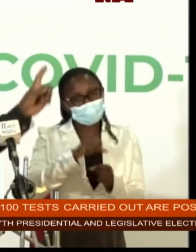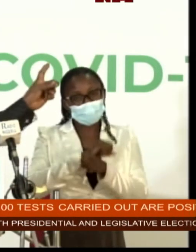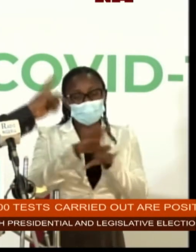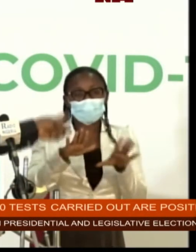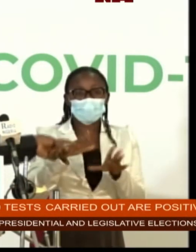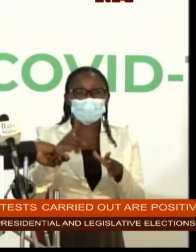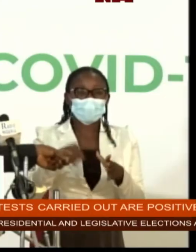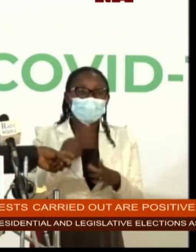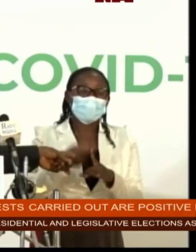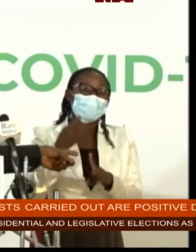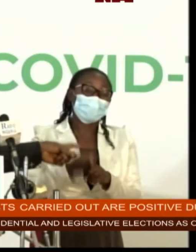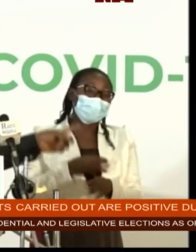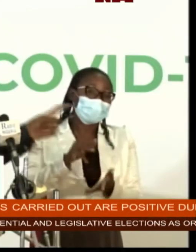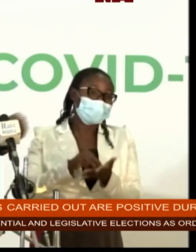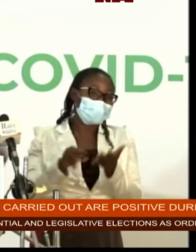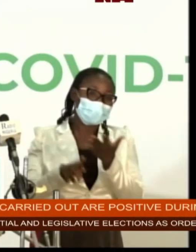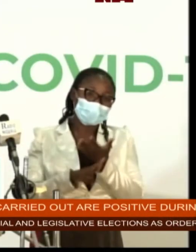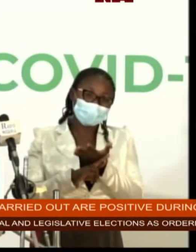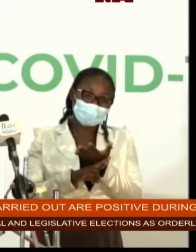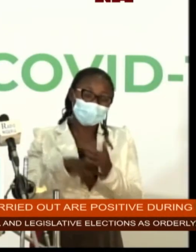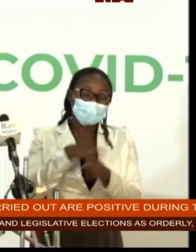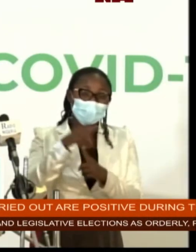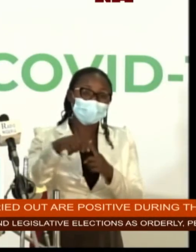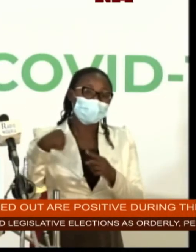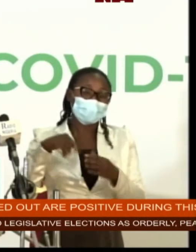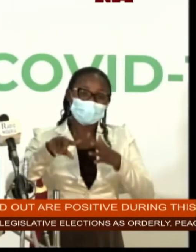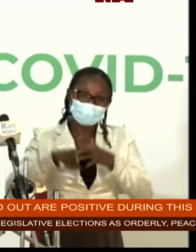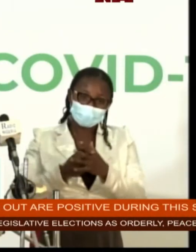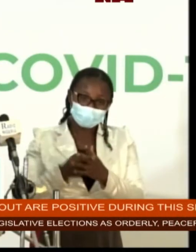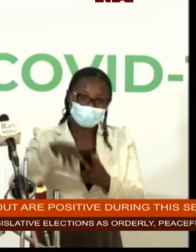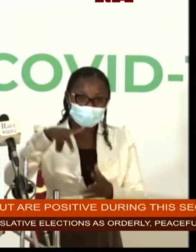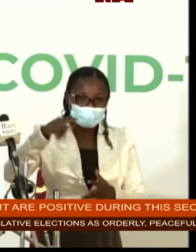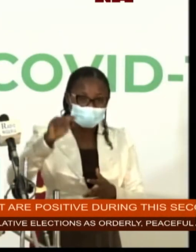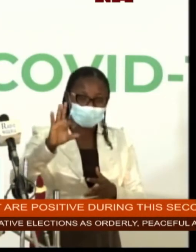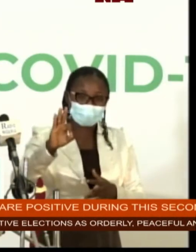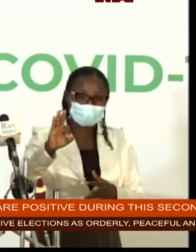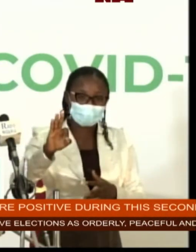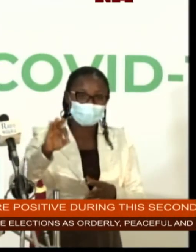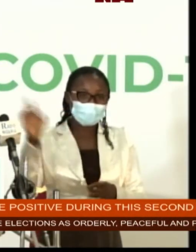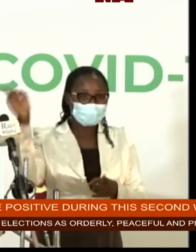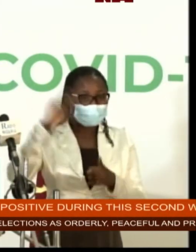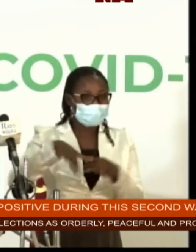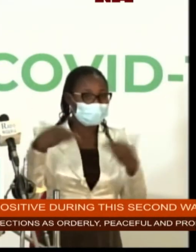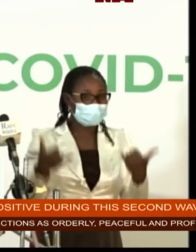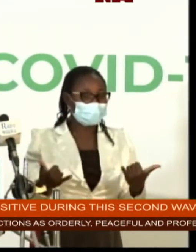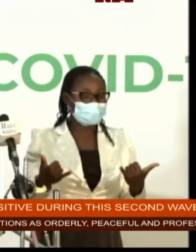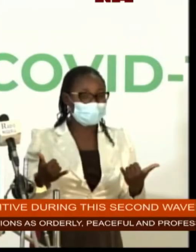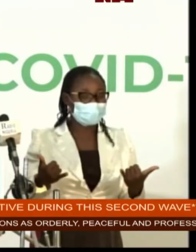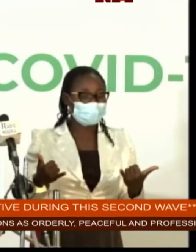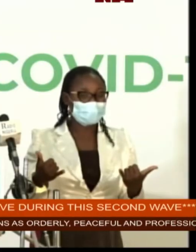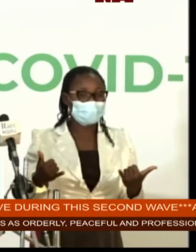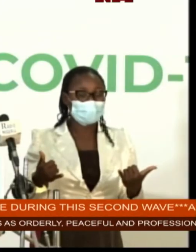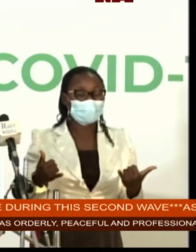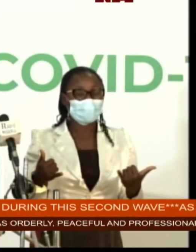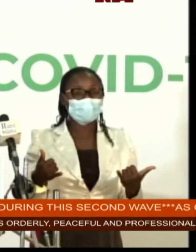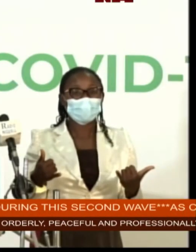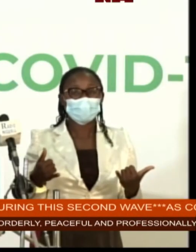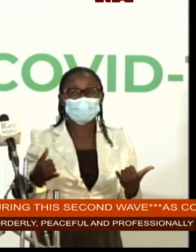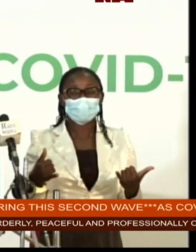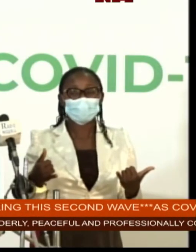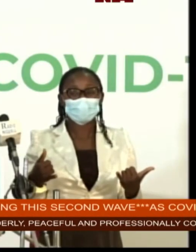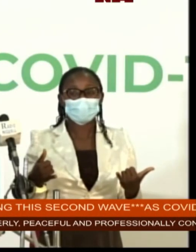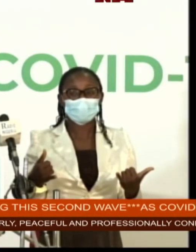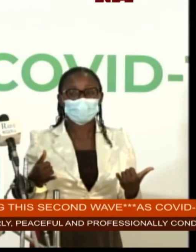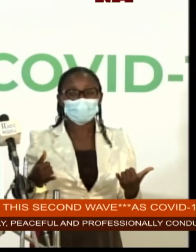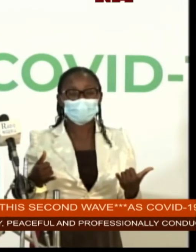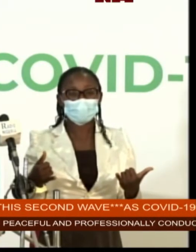than from March, when the presidential task force came into effect, to the month of November.